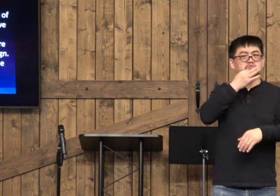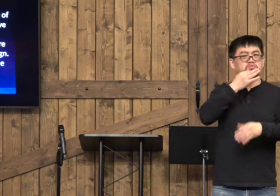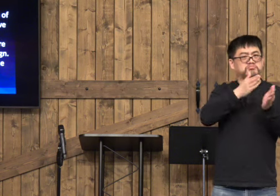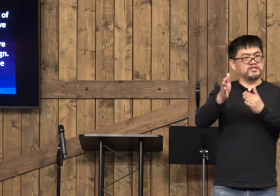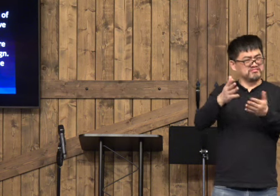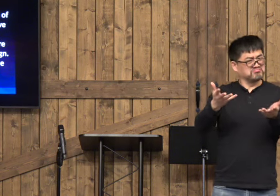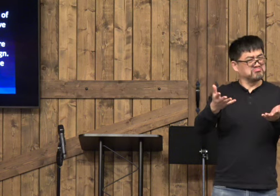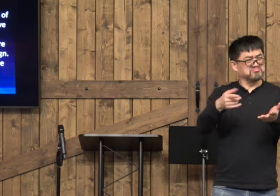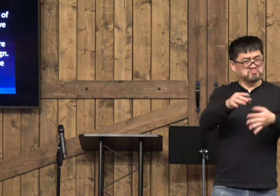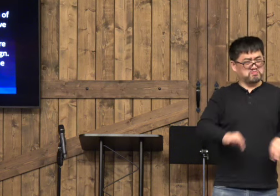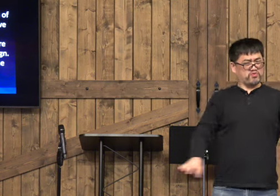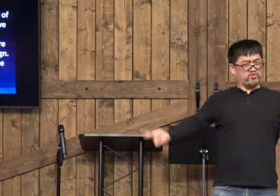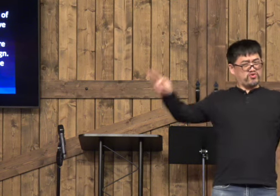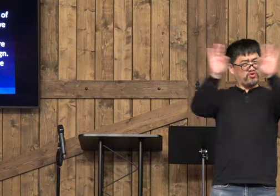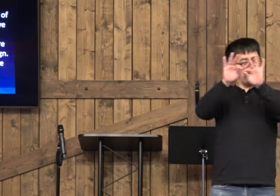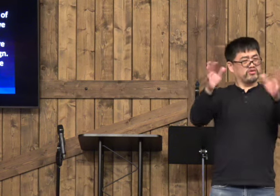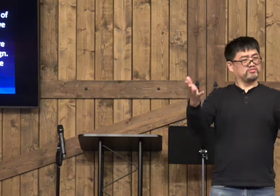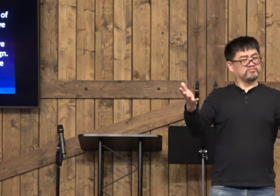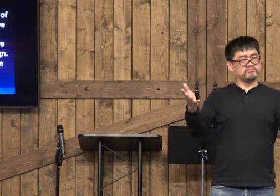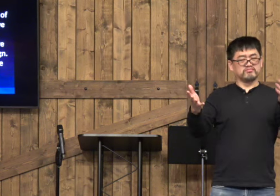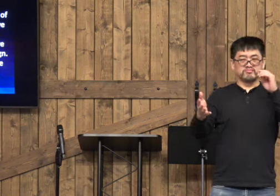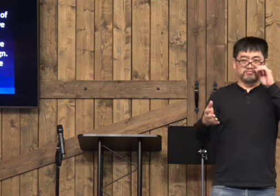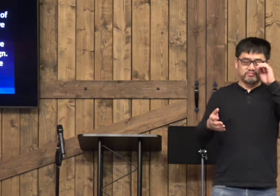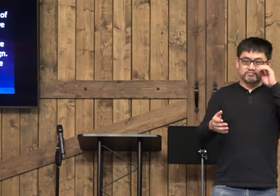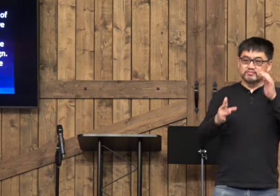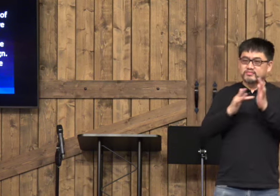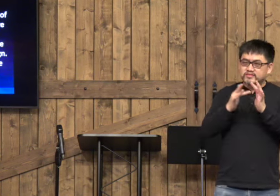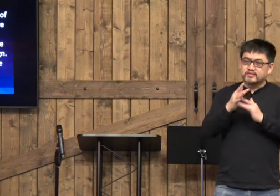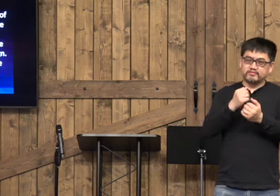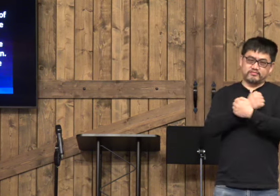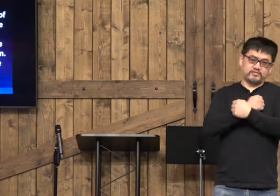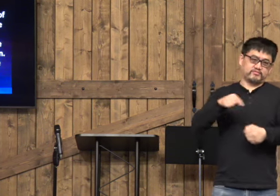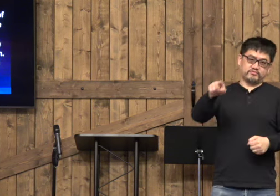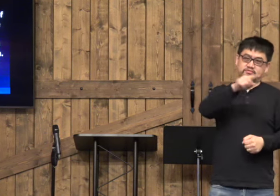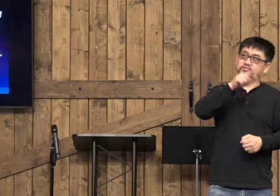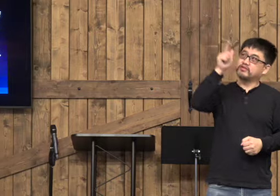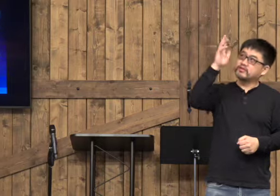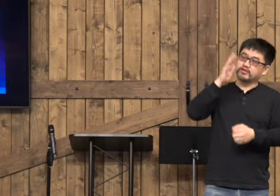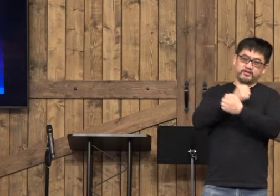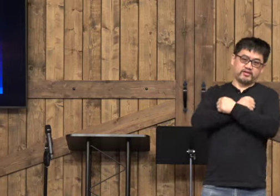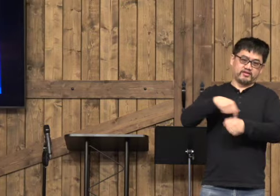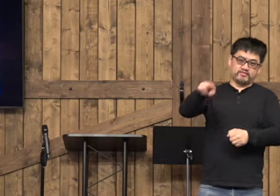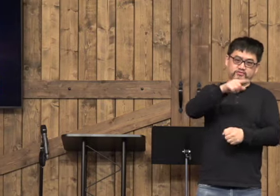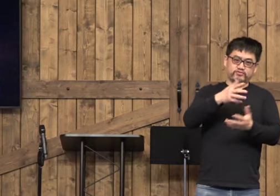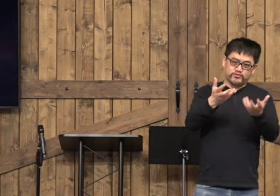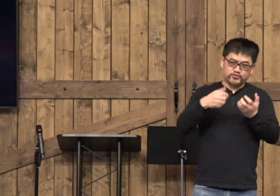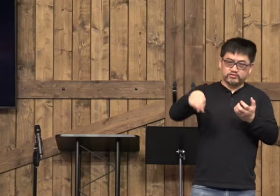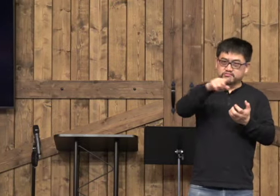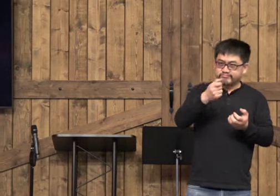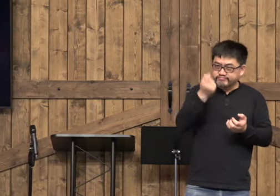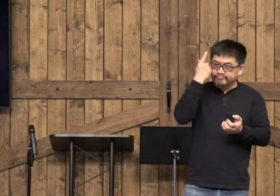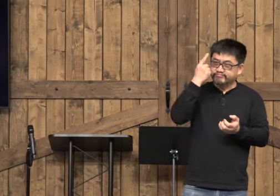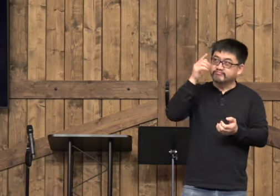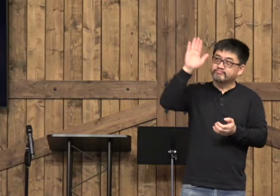was going to die and be buried and be resurrected three days later. God loves you. God